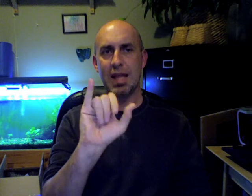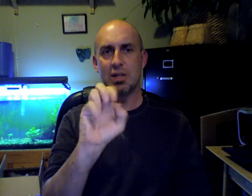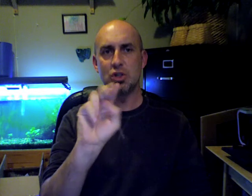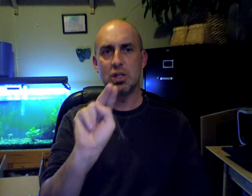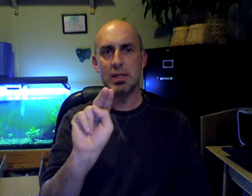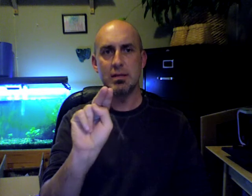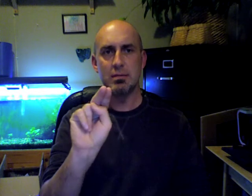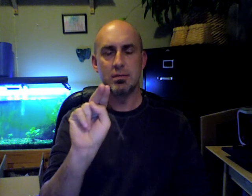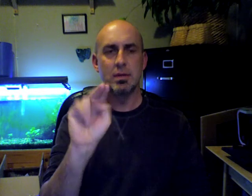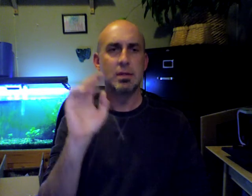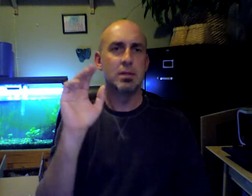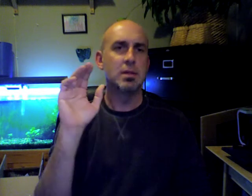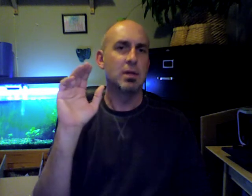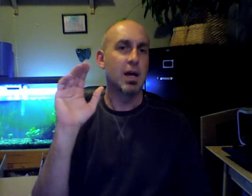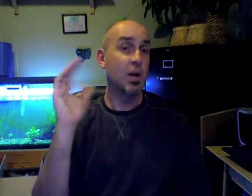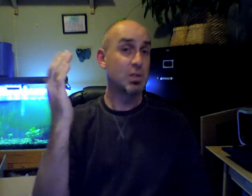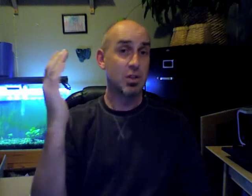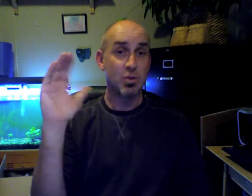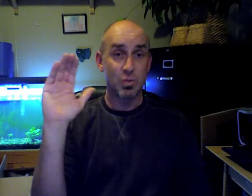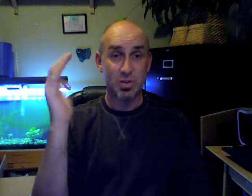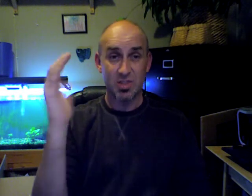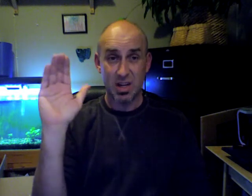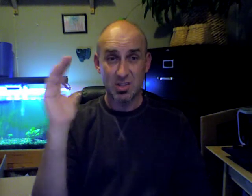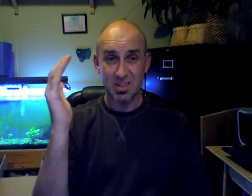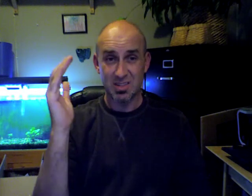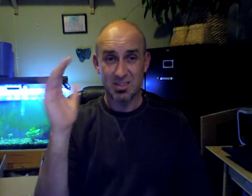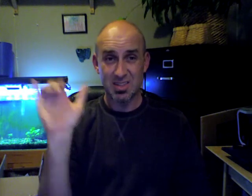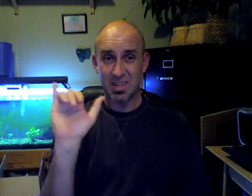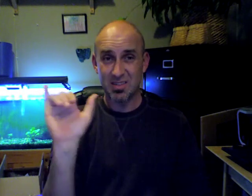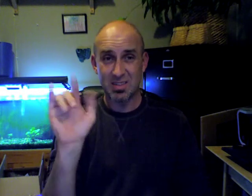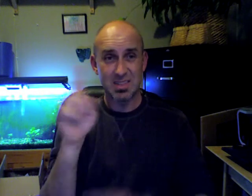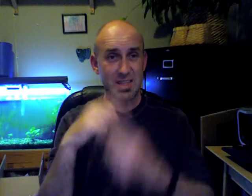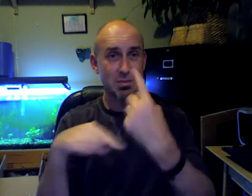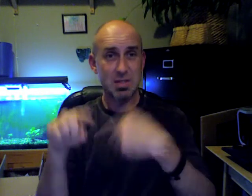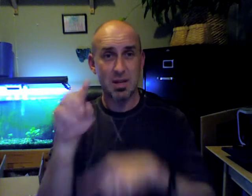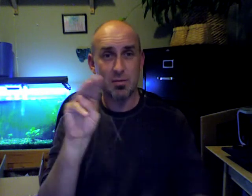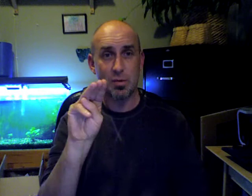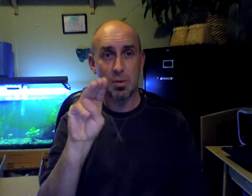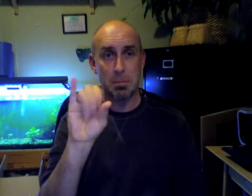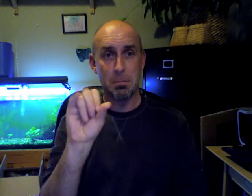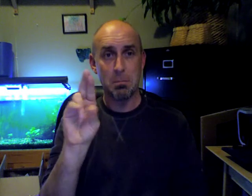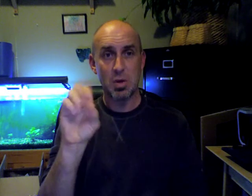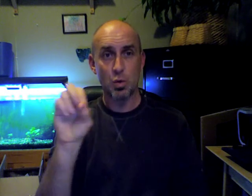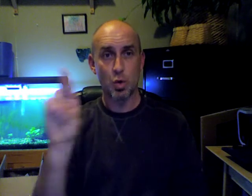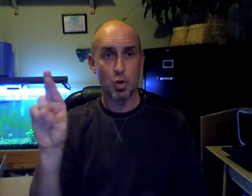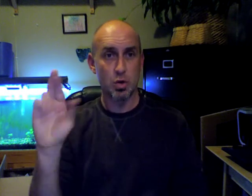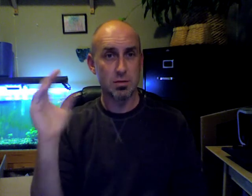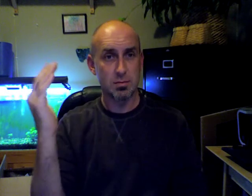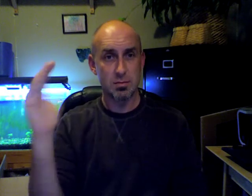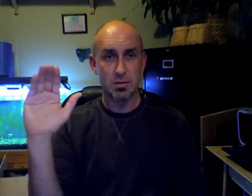reflection. I always learned reflection, it's kind of the same sign for mirror,